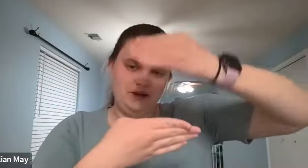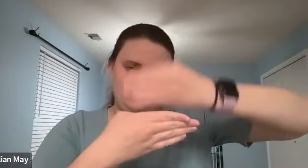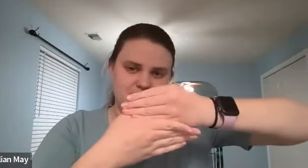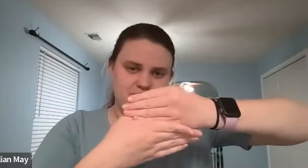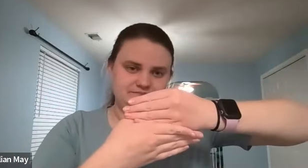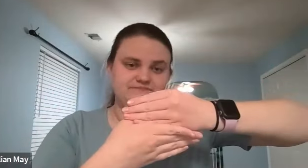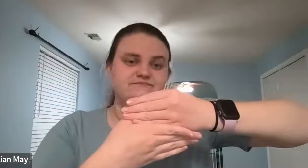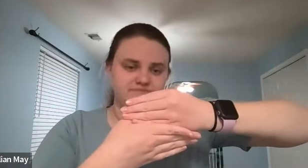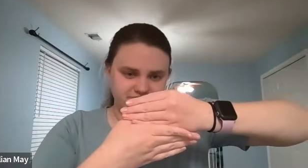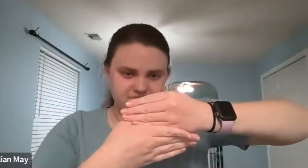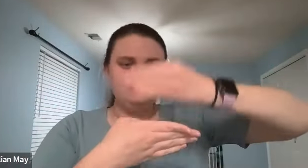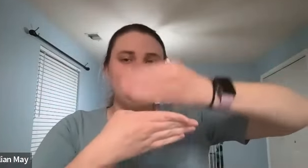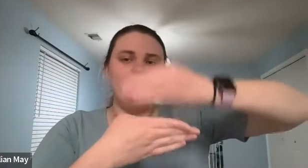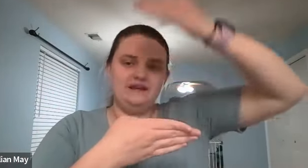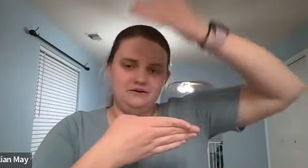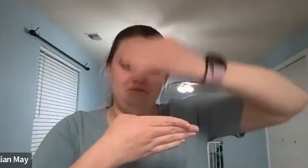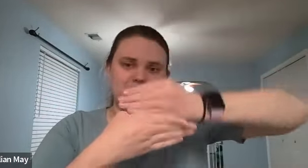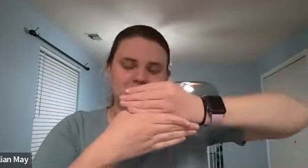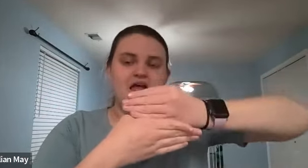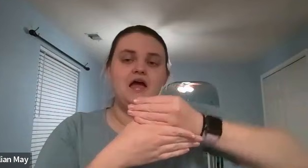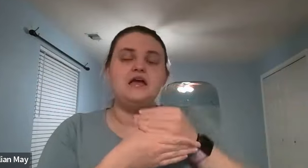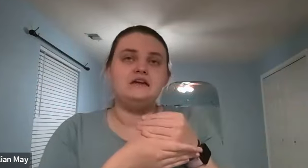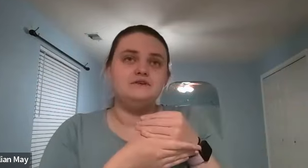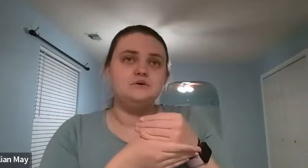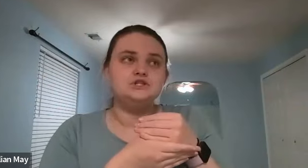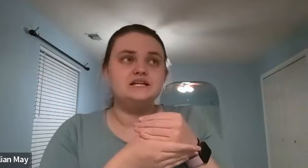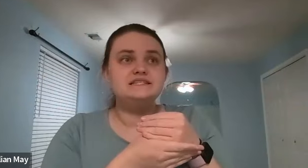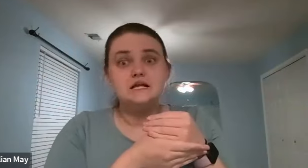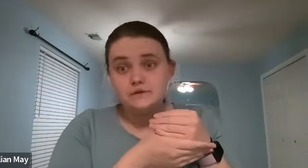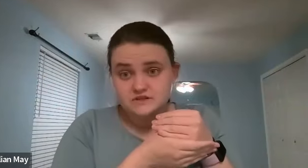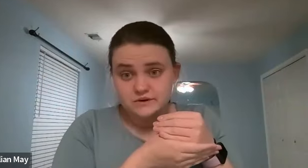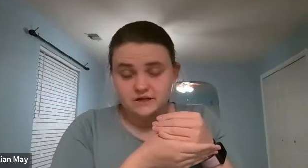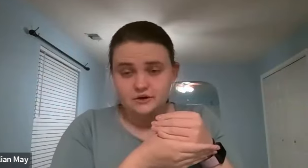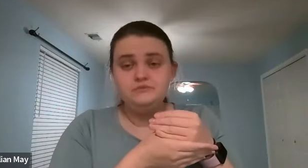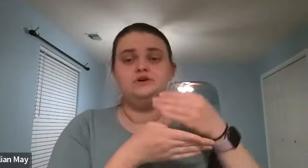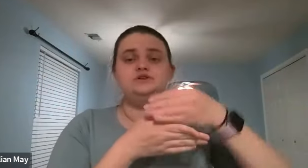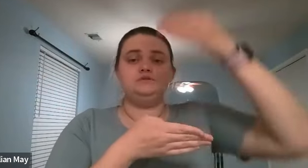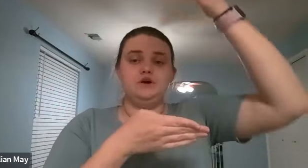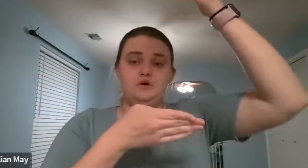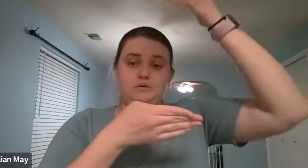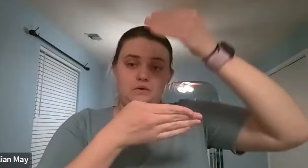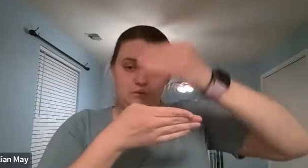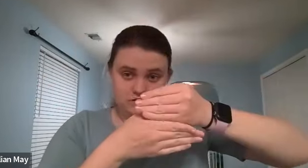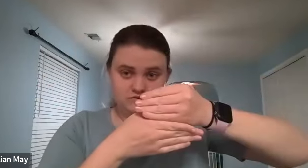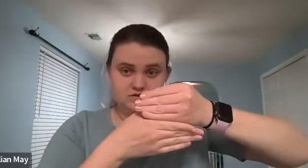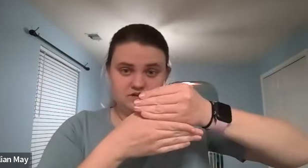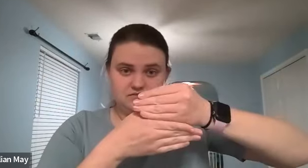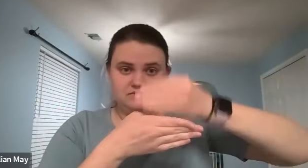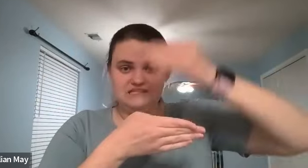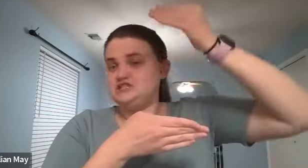window, window. If you are trying to say close the window, you would go close the window. This is just